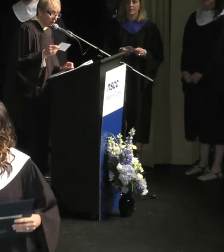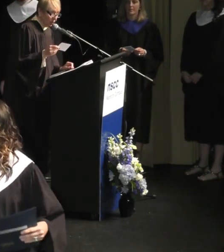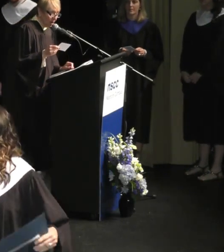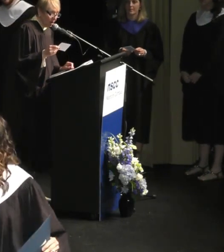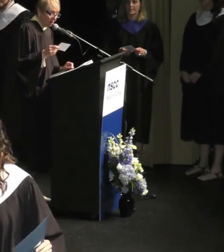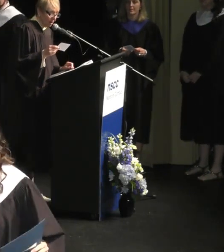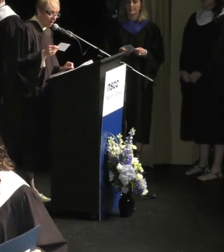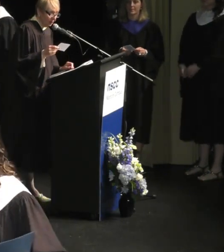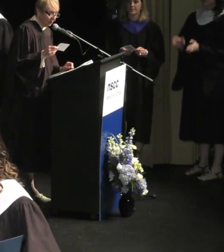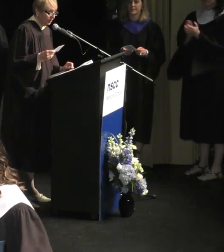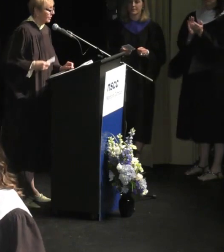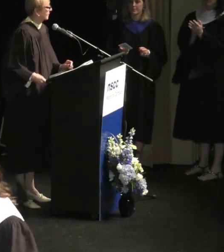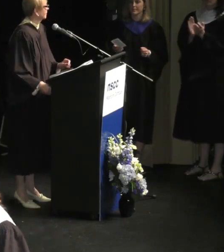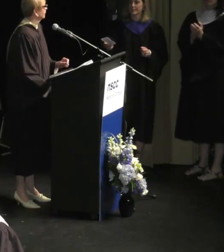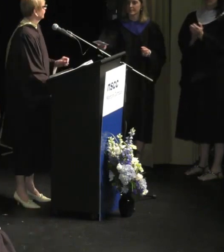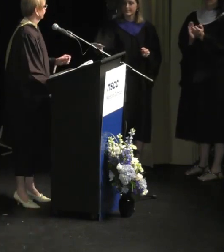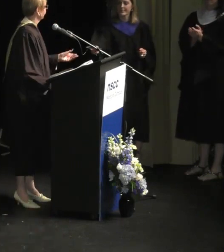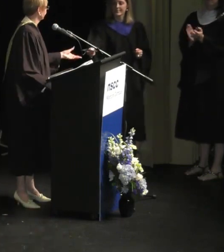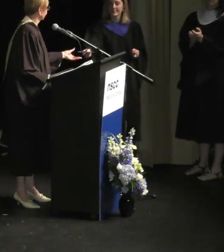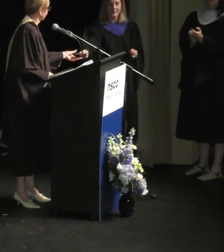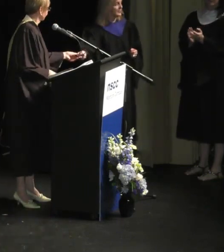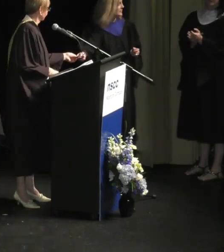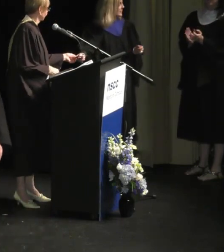Ryan Strong, honors.